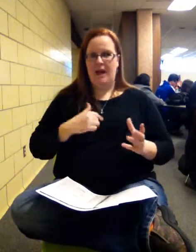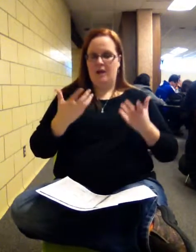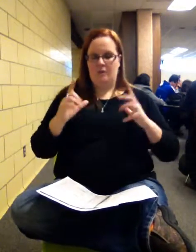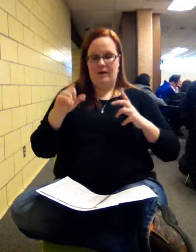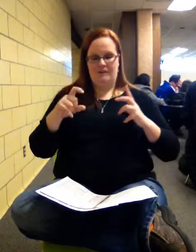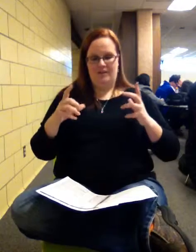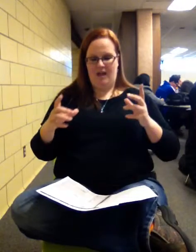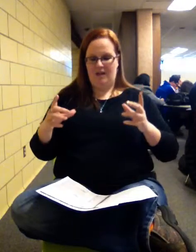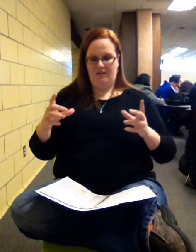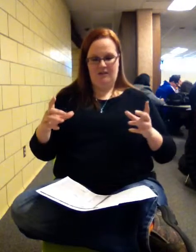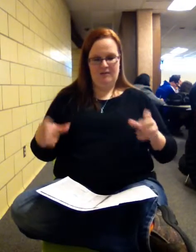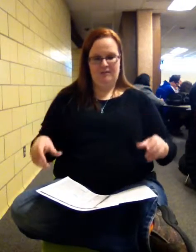up to know what your comment is.